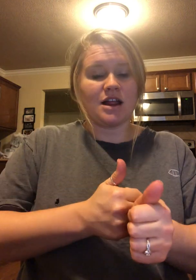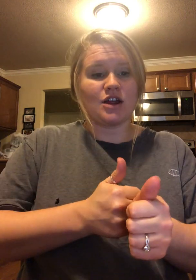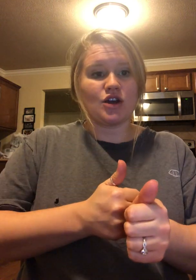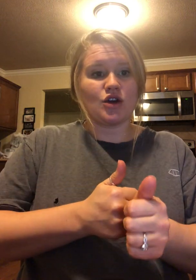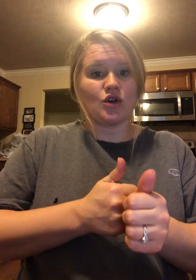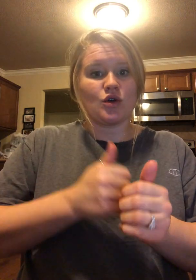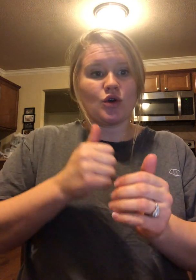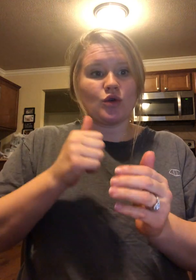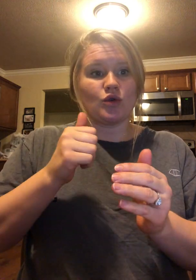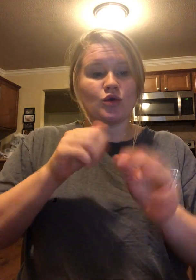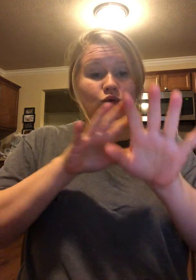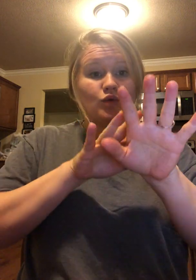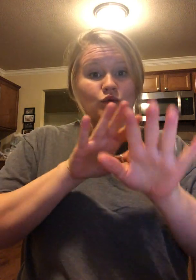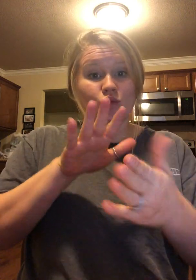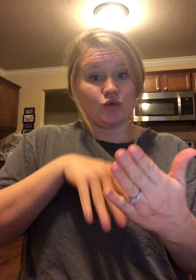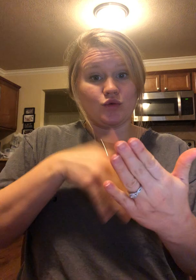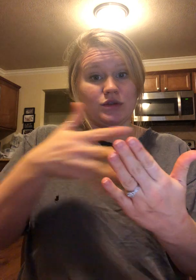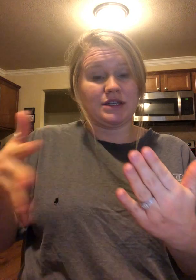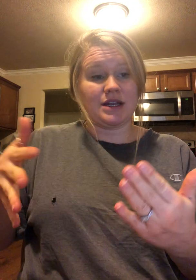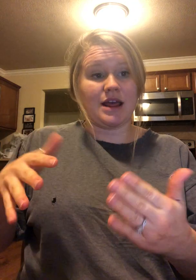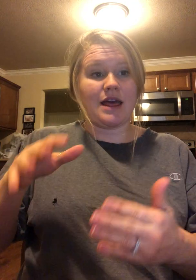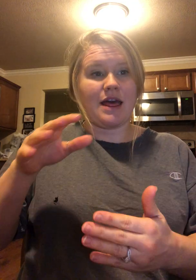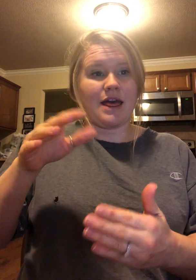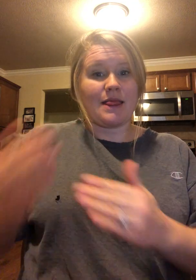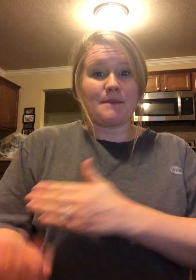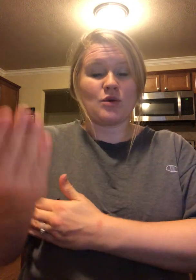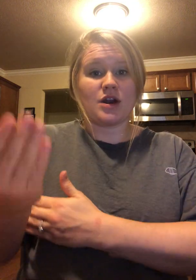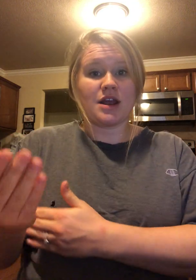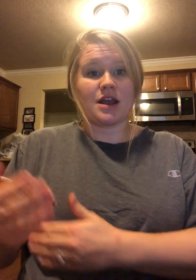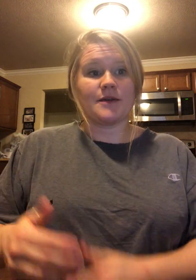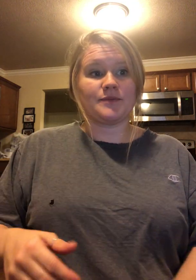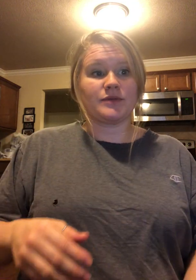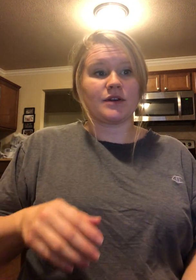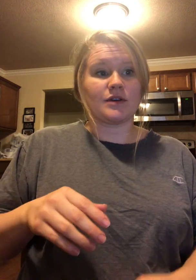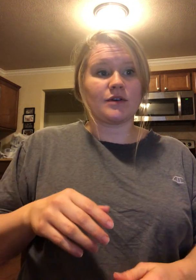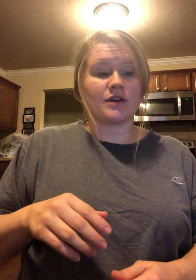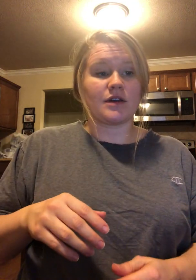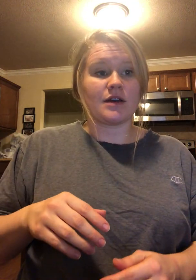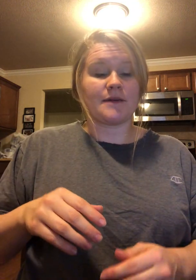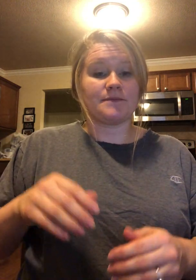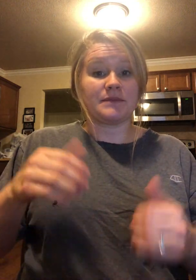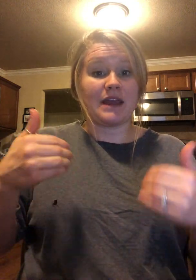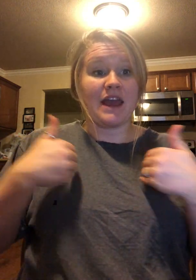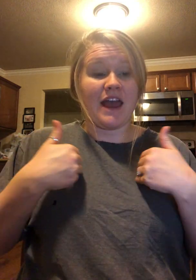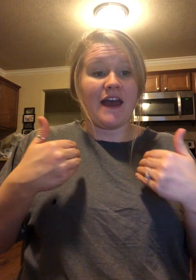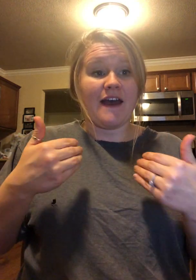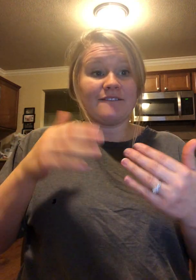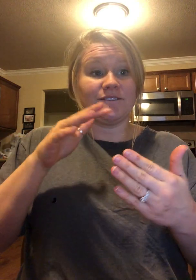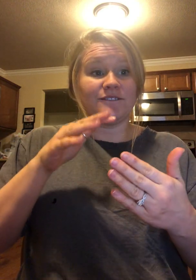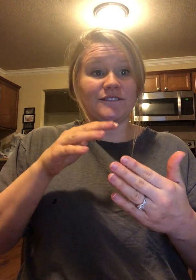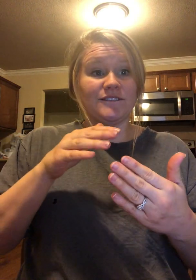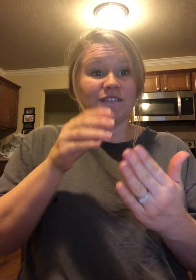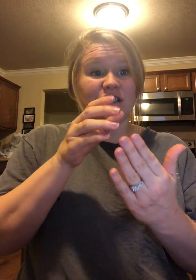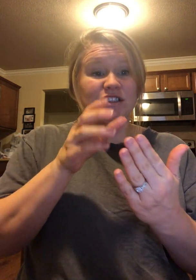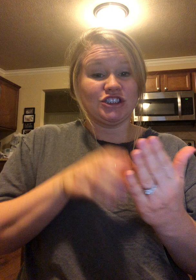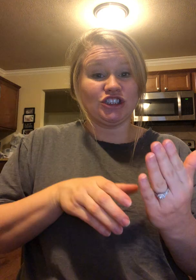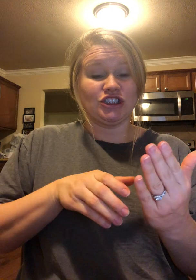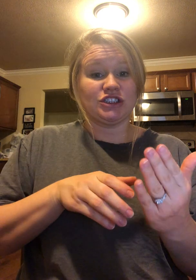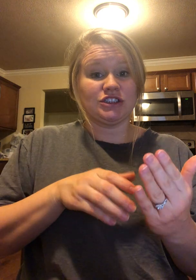we have an agenda that we go through and let the kids know what's going on that day. The children also provide us feedback with what they know